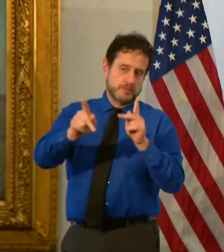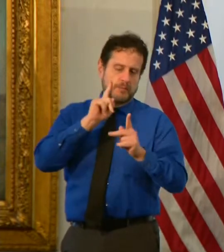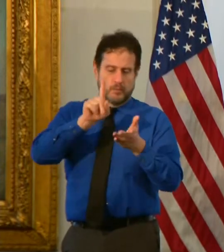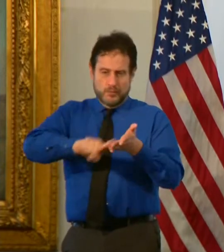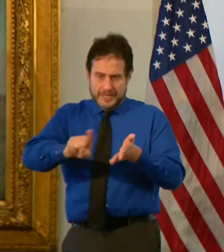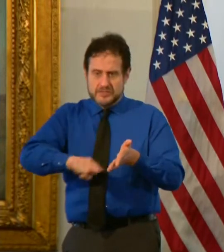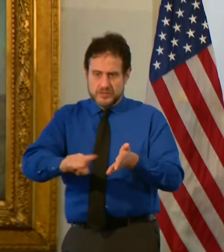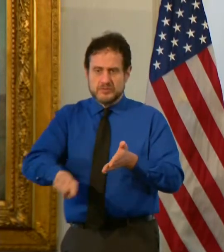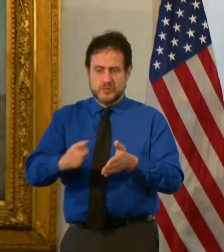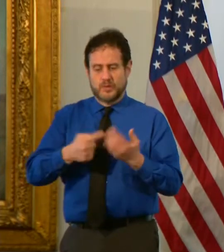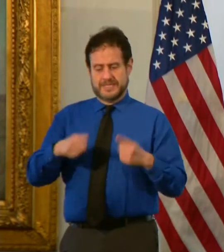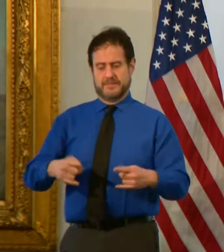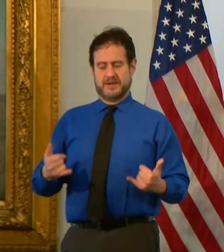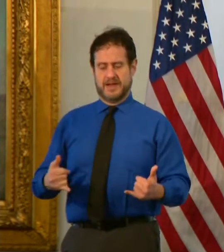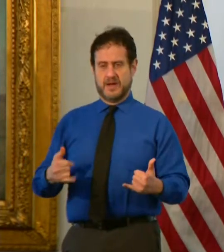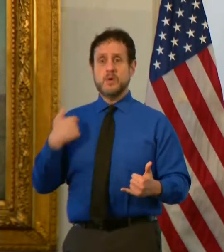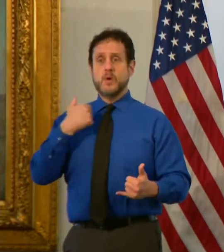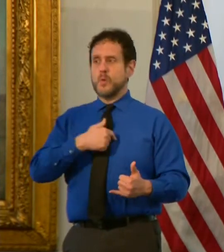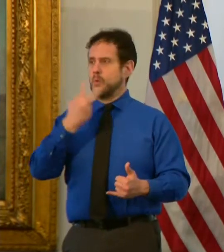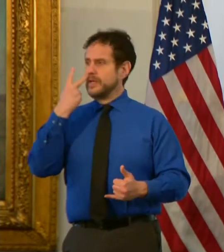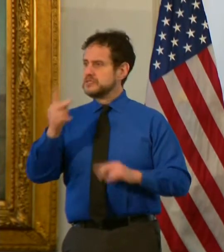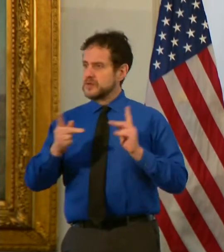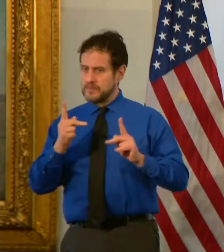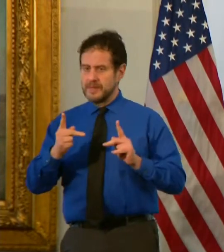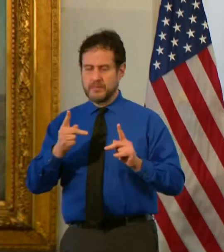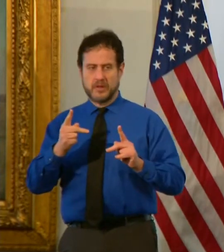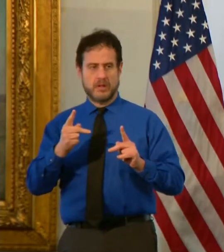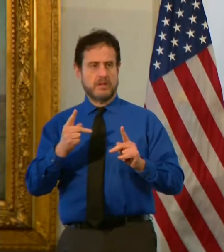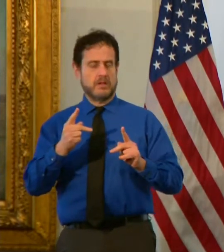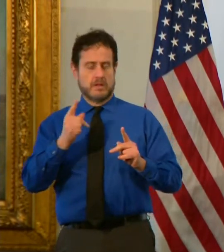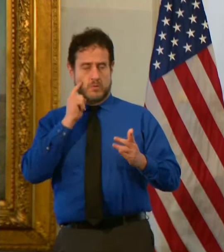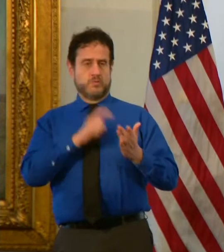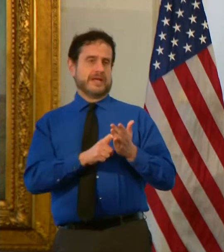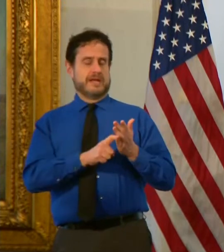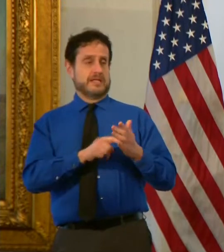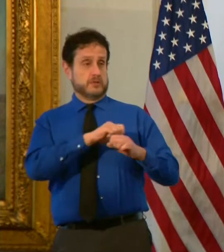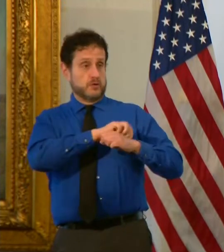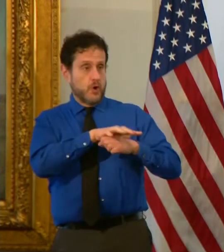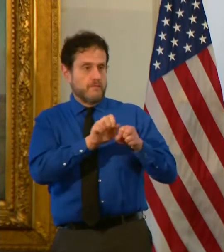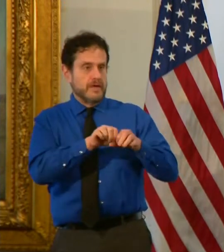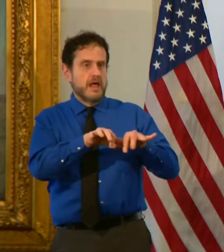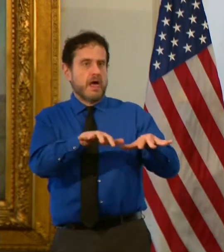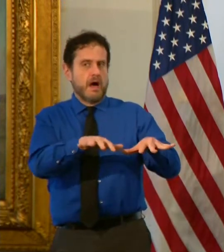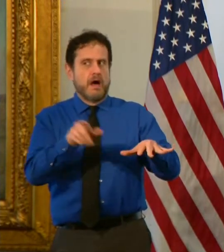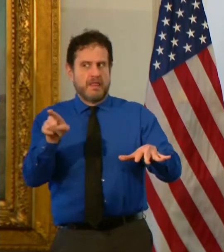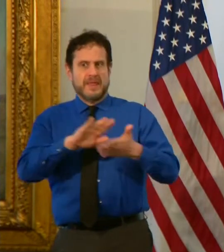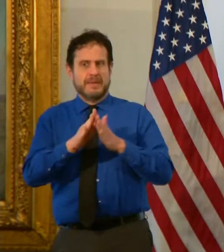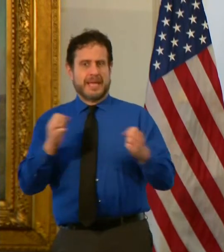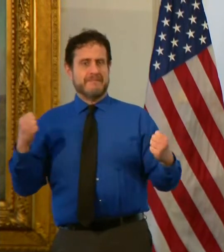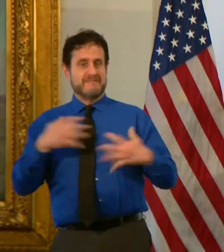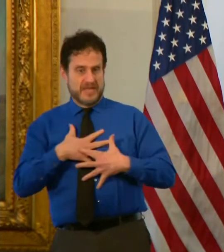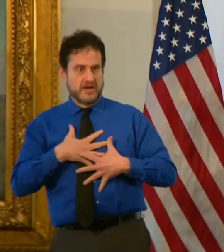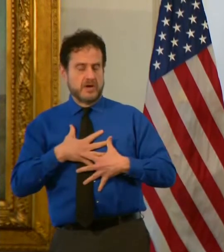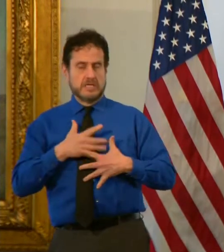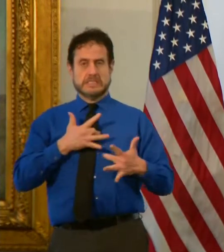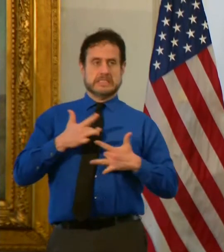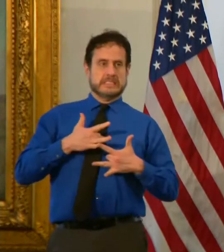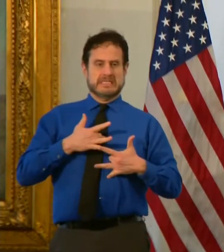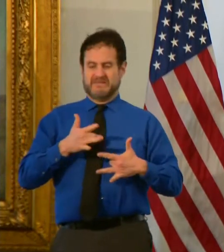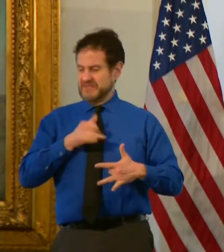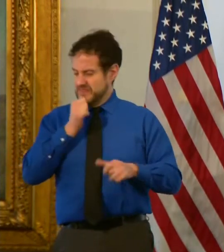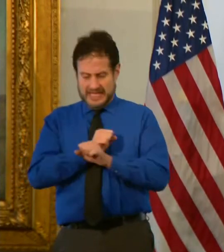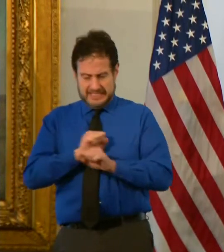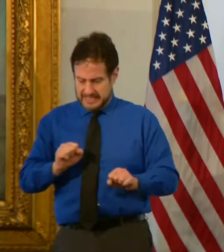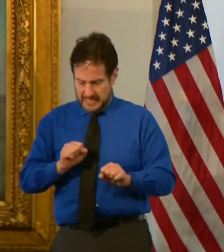and anxiety, we saw a driven increase in gun sales. And